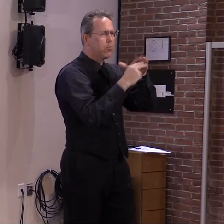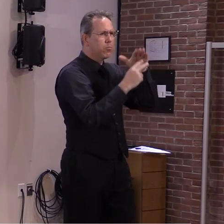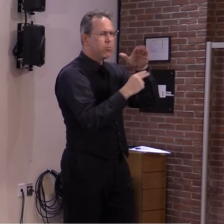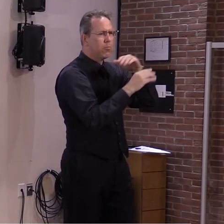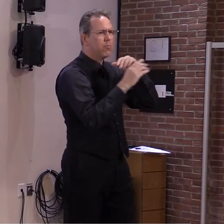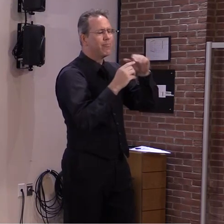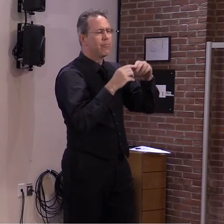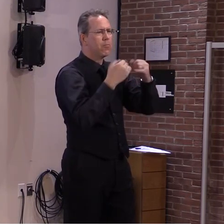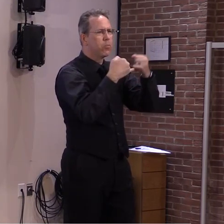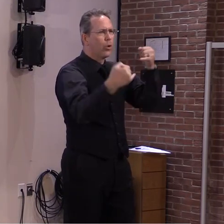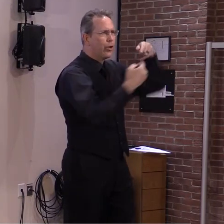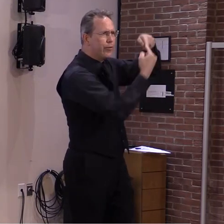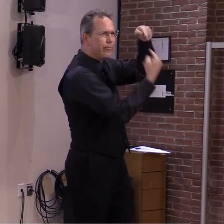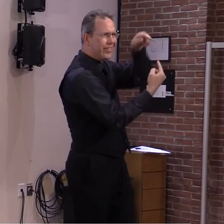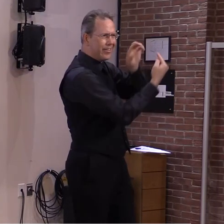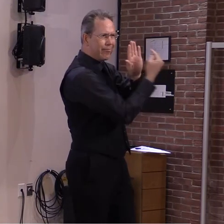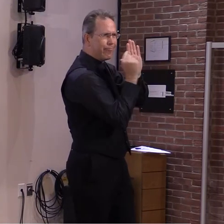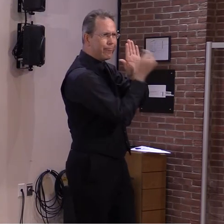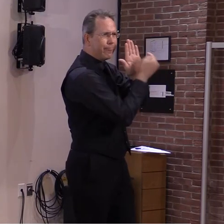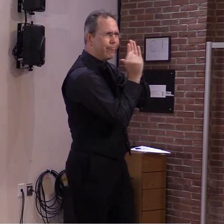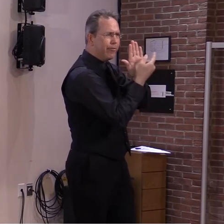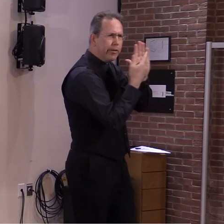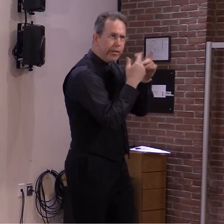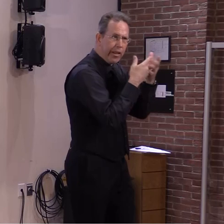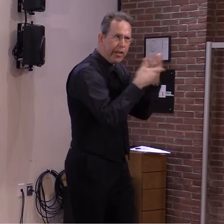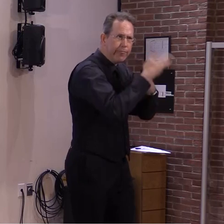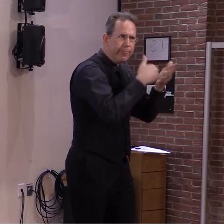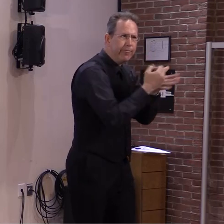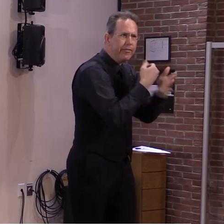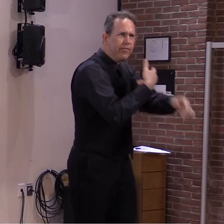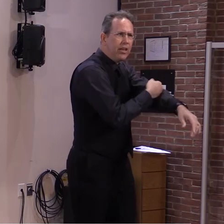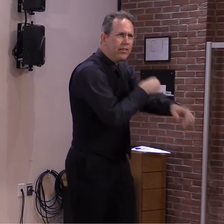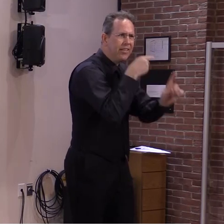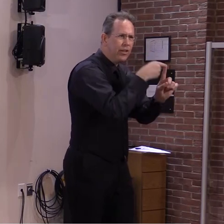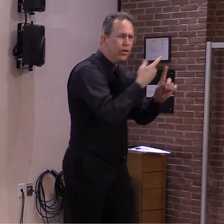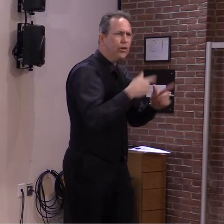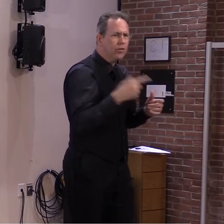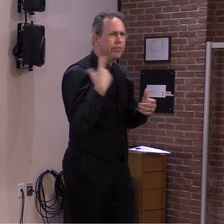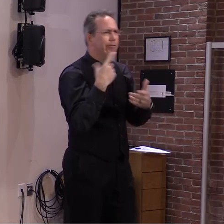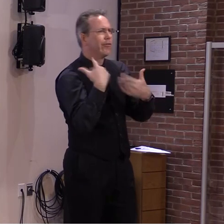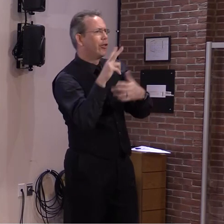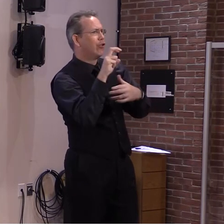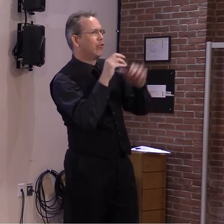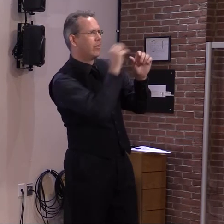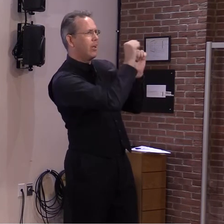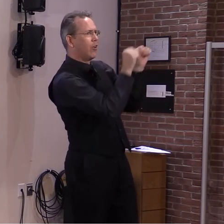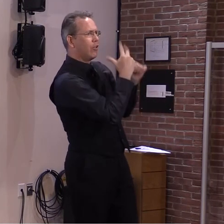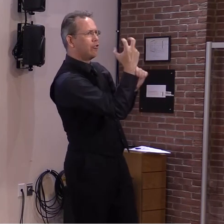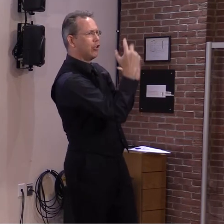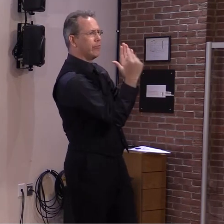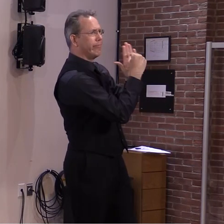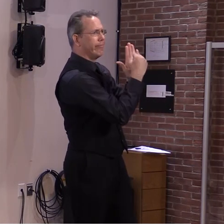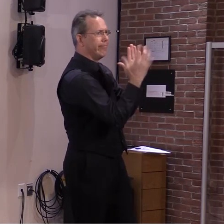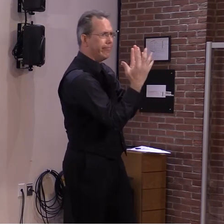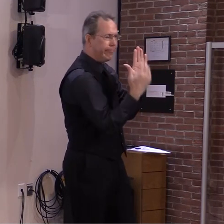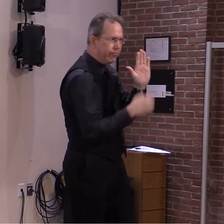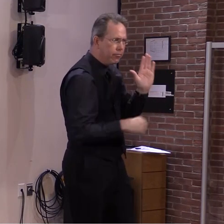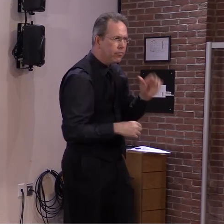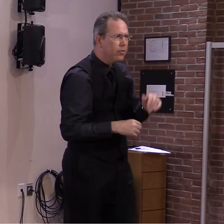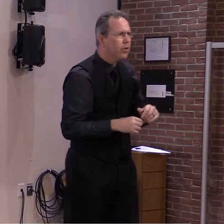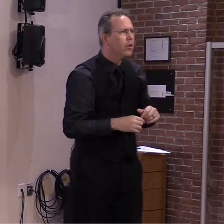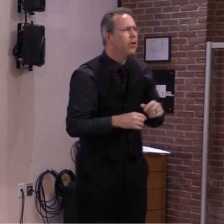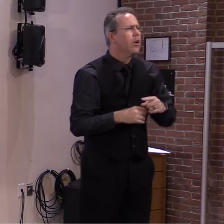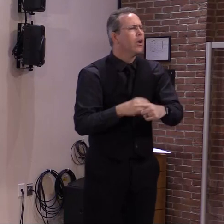Okay. And you also mentioned that there would be some limited capacity for walk-ins, although obviously you encourage people to sign up. What does